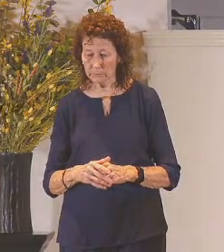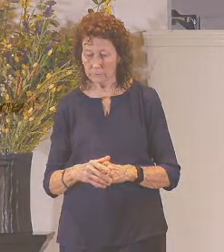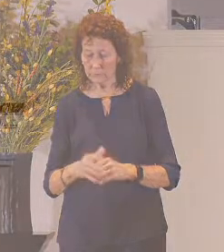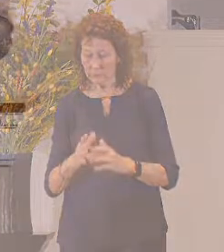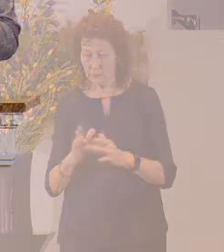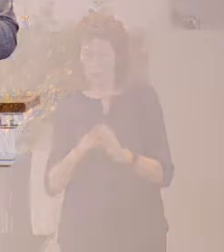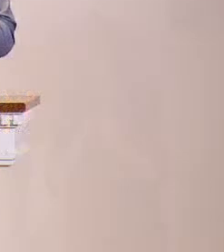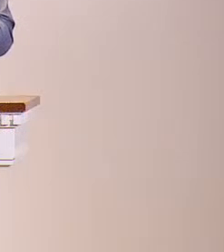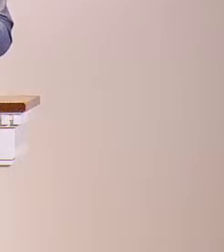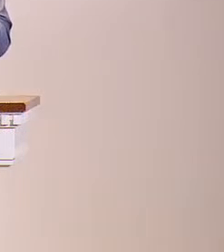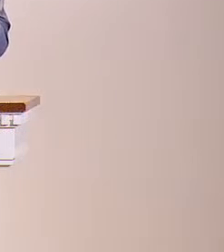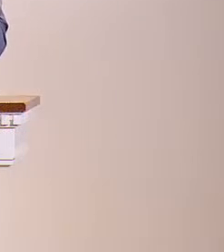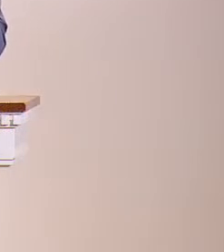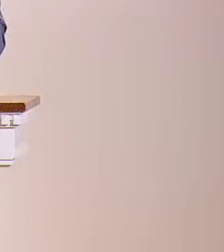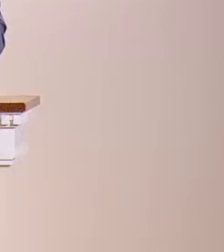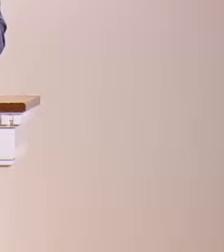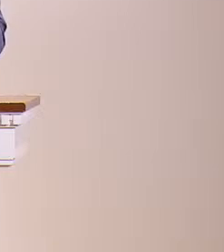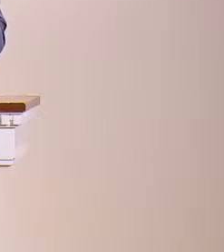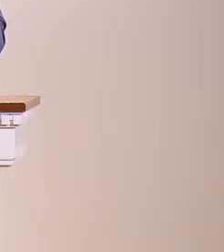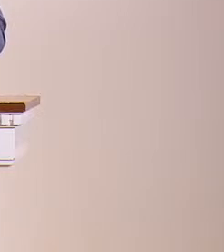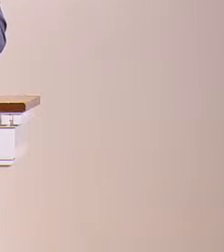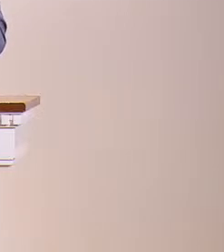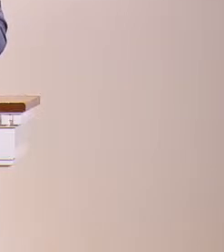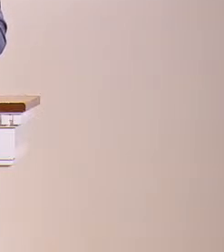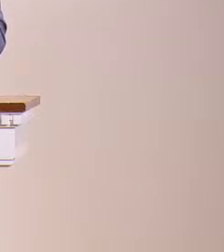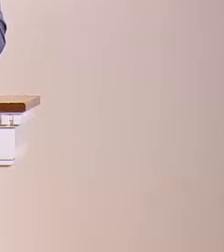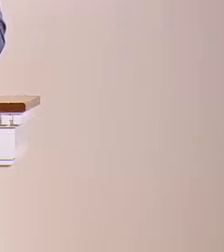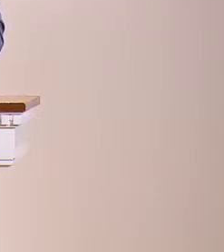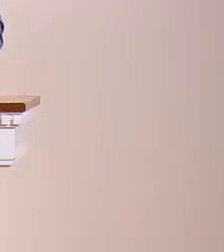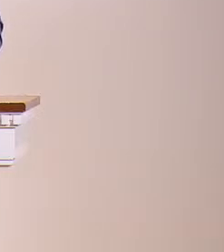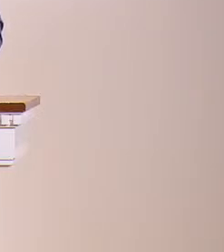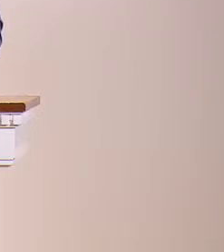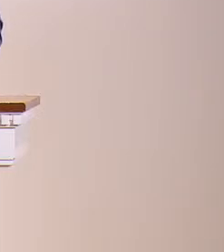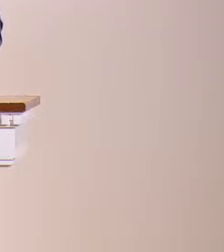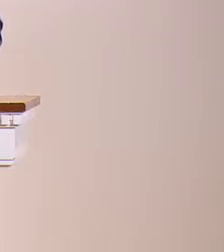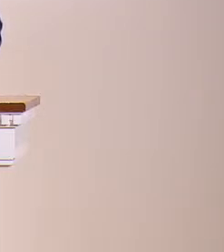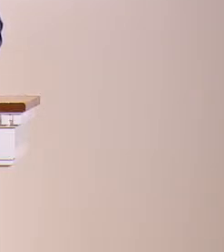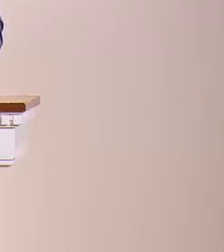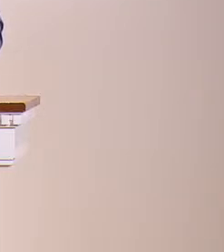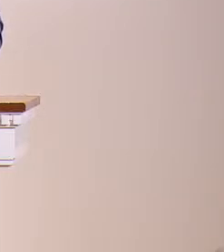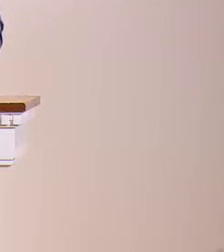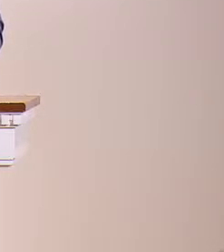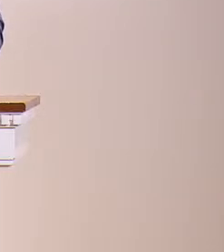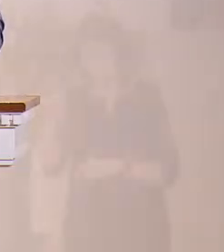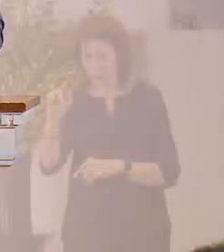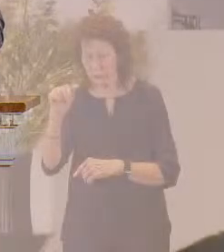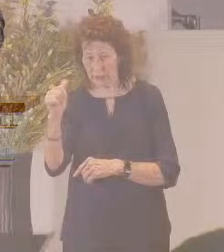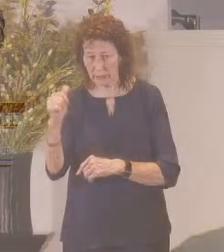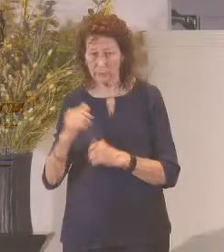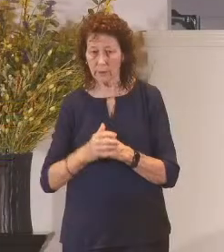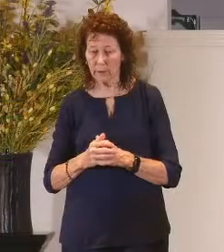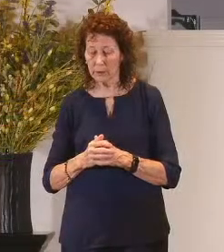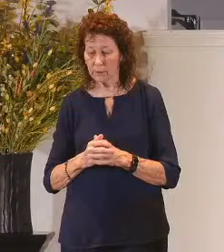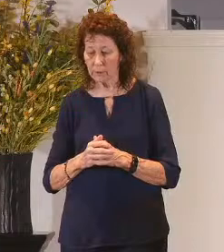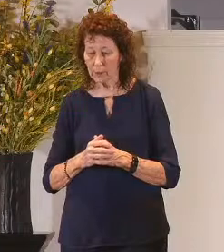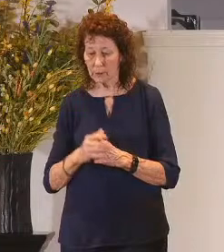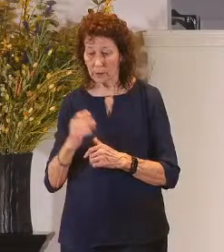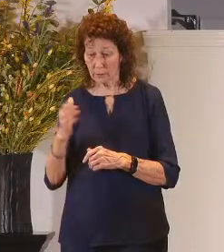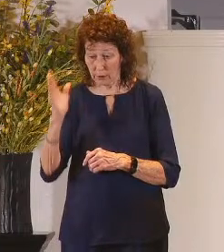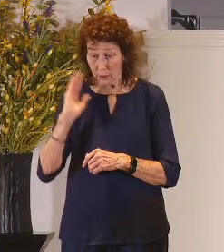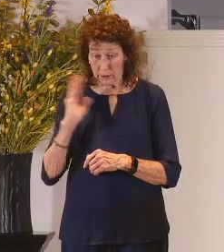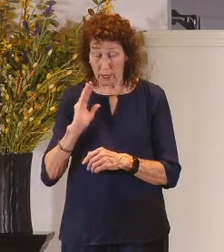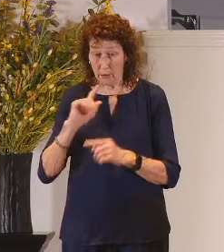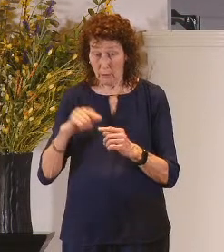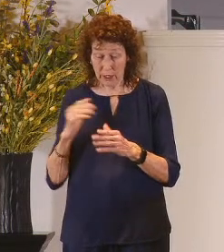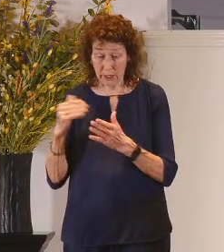Scripture reading before today's lesson will come from Mark chapter 8, verses 1 through 10. In those days,